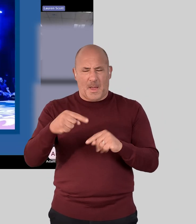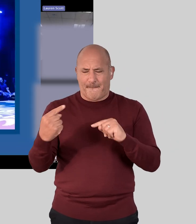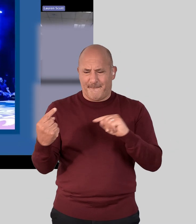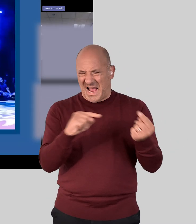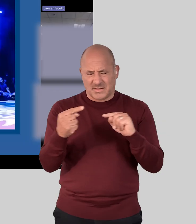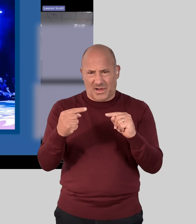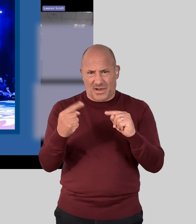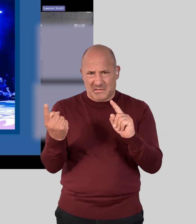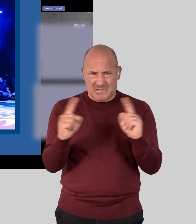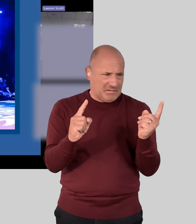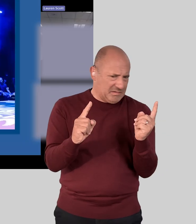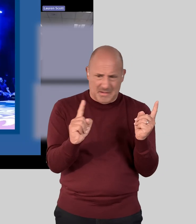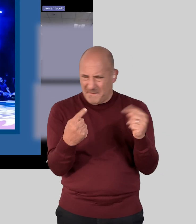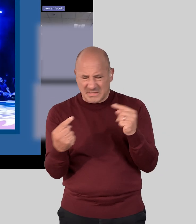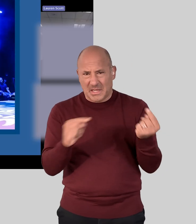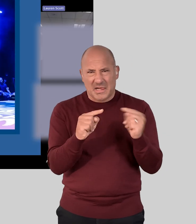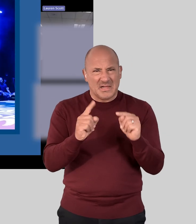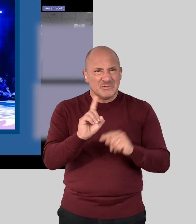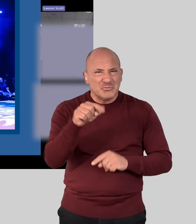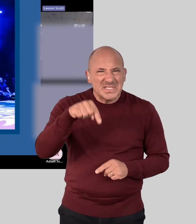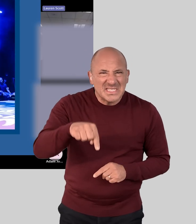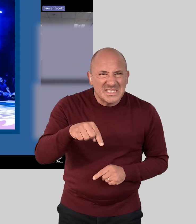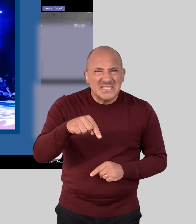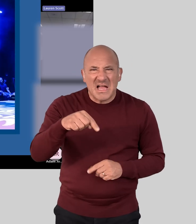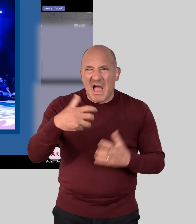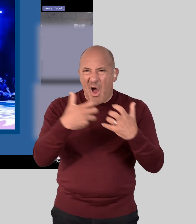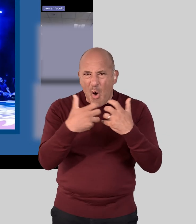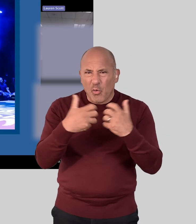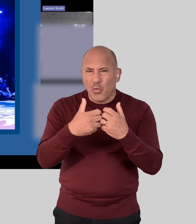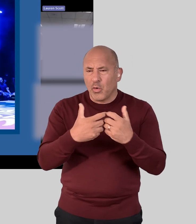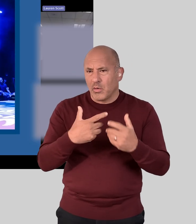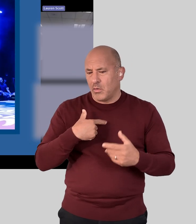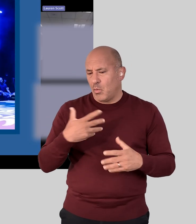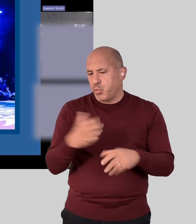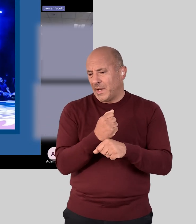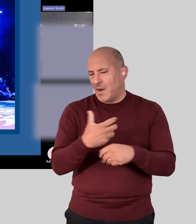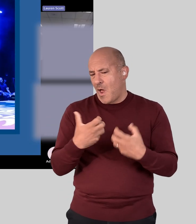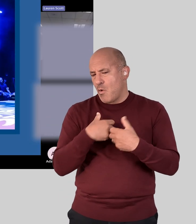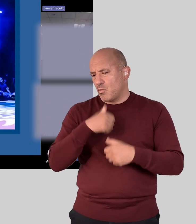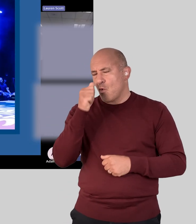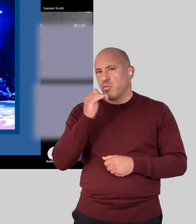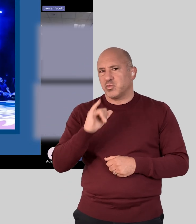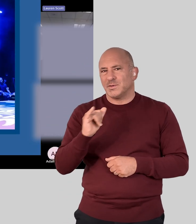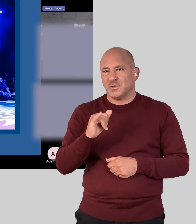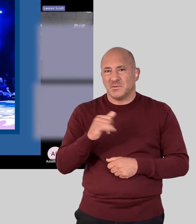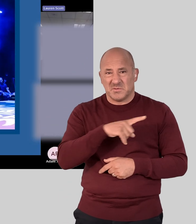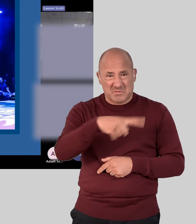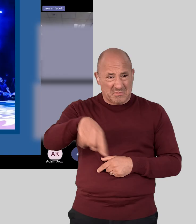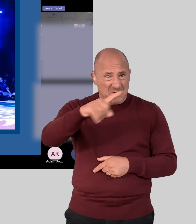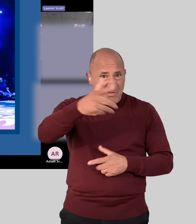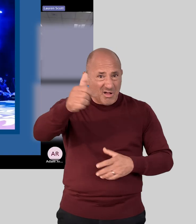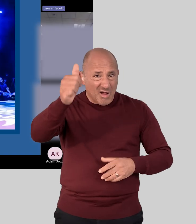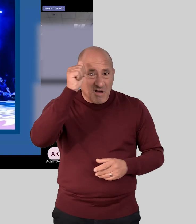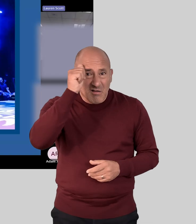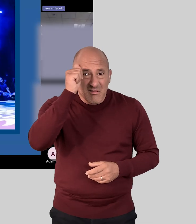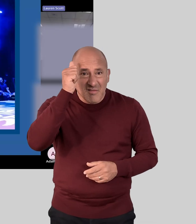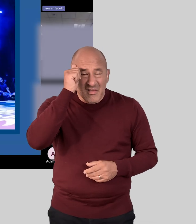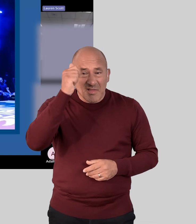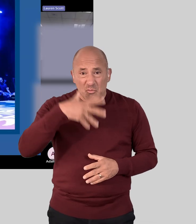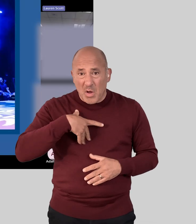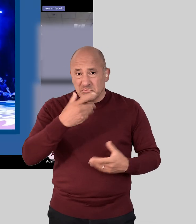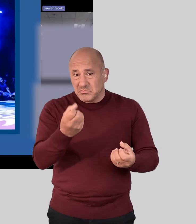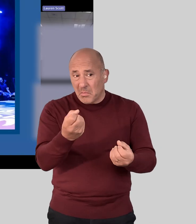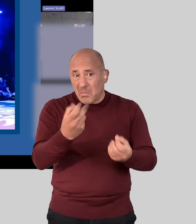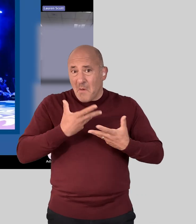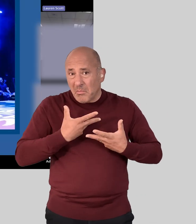So what is a battle? How does it work? And who decides who wins? Does anyone know anything about battling that they'd